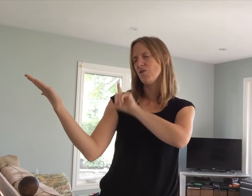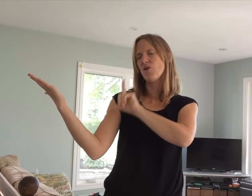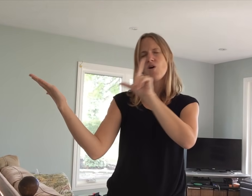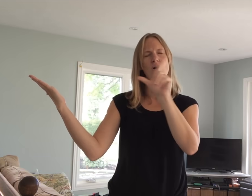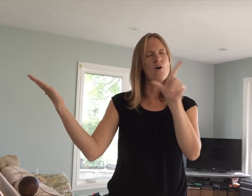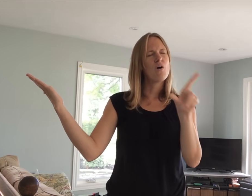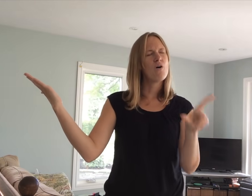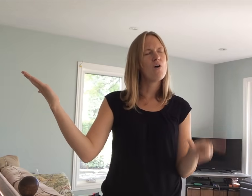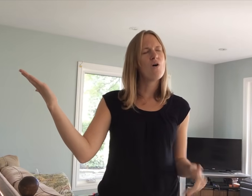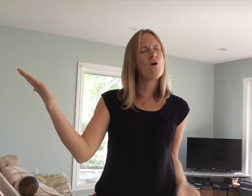Lord